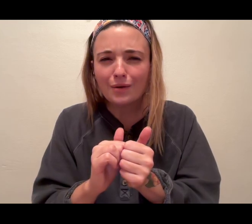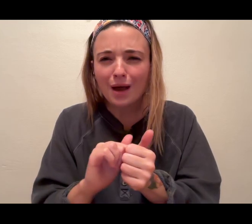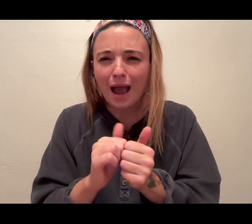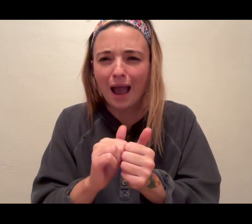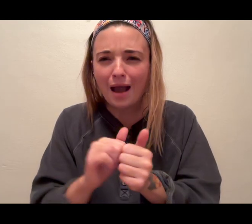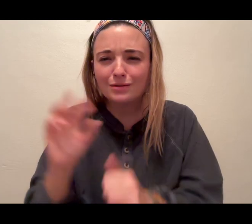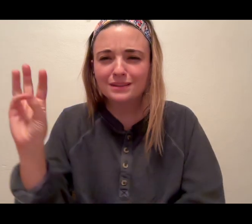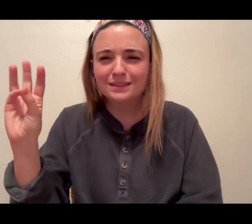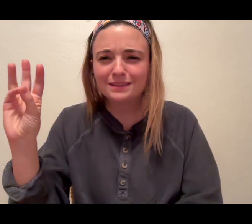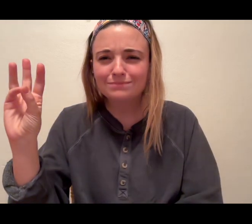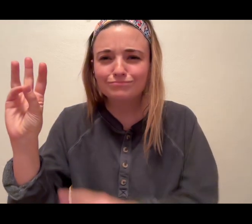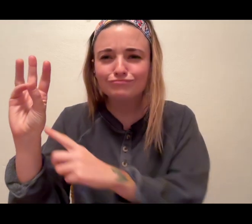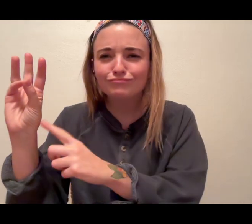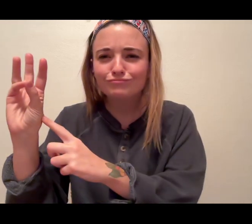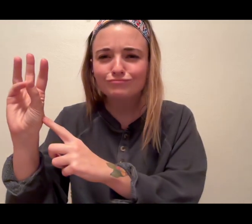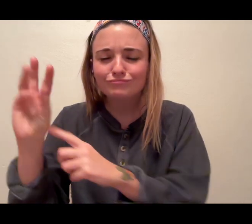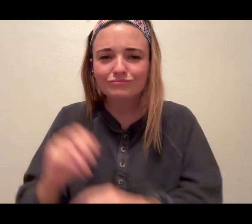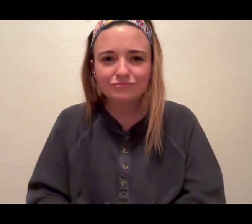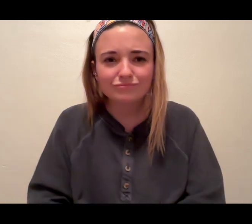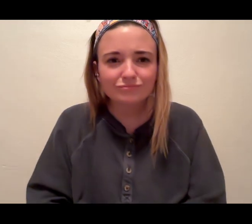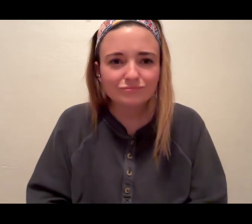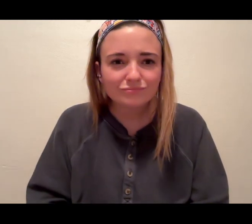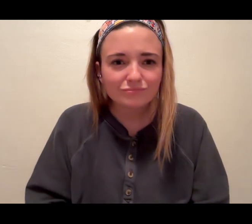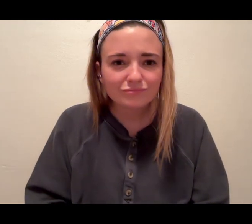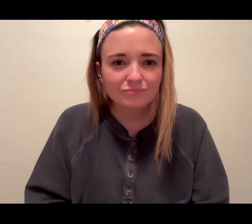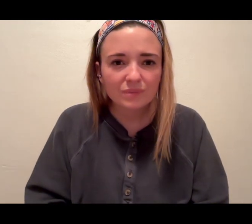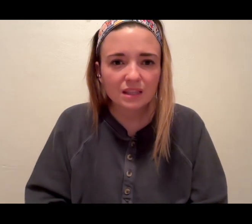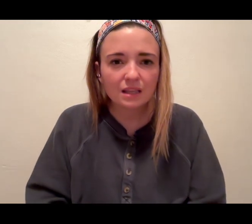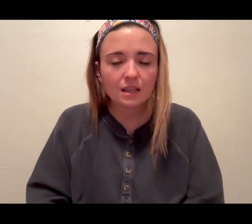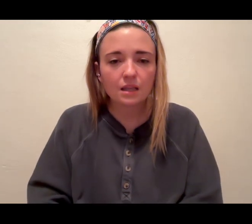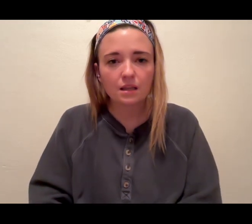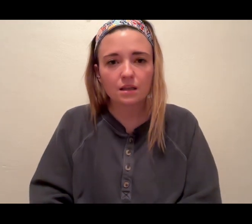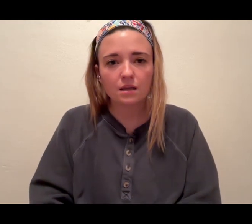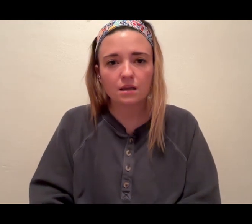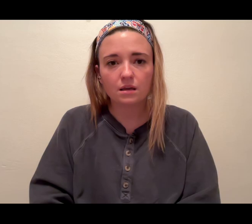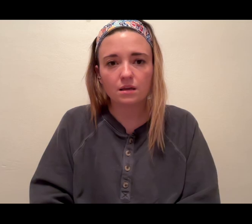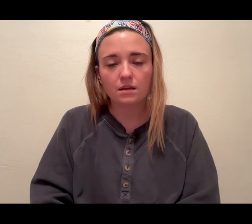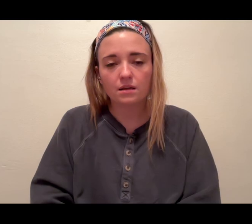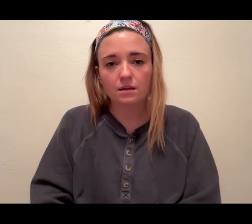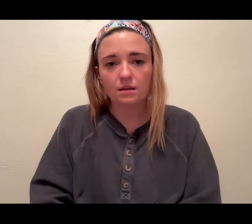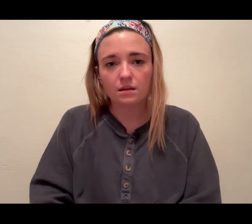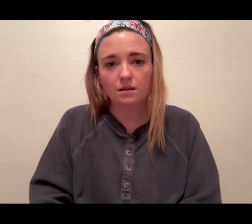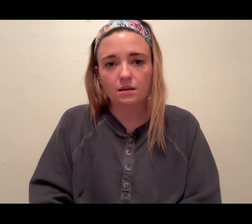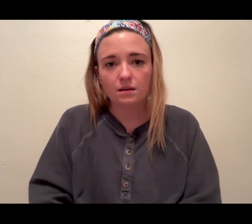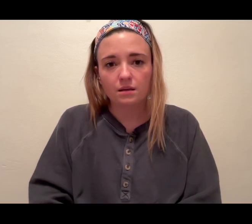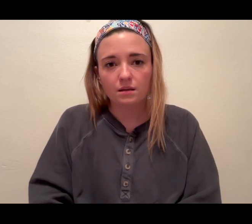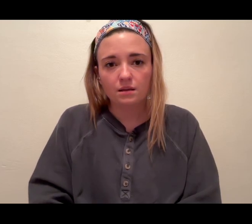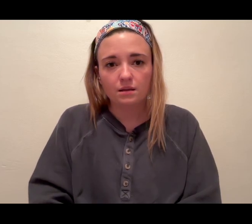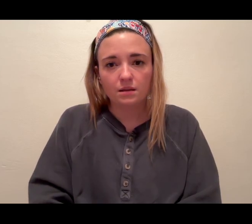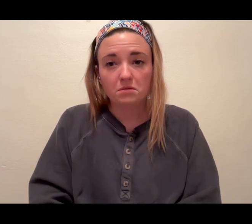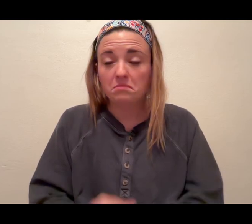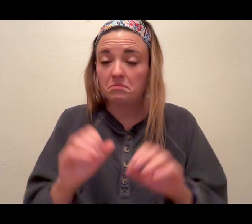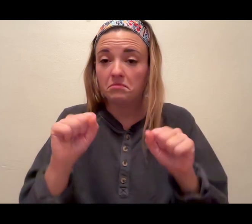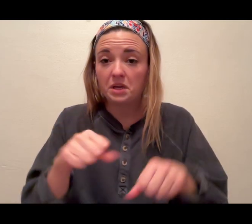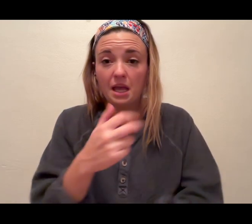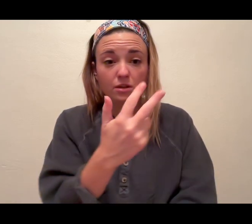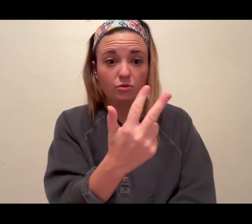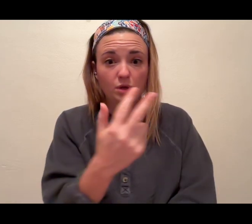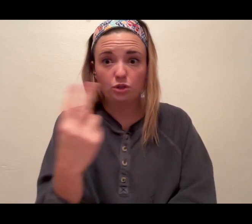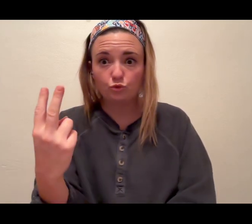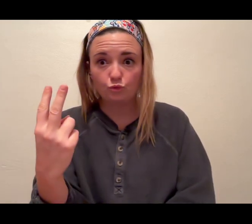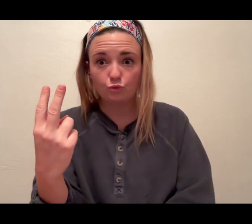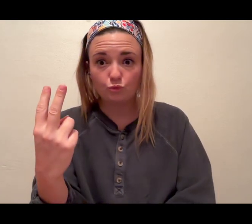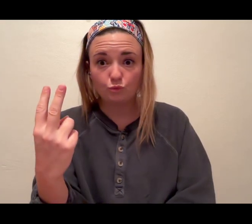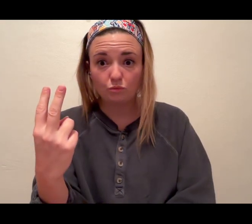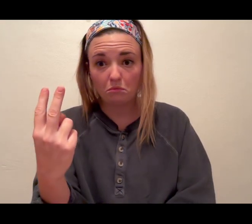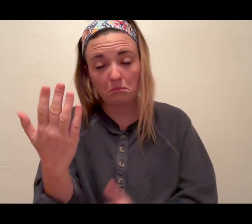All right, now what I usually do is write those in, and then I check O plus I to see it turns out to be the right